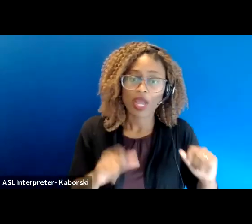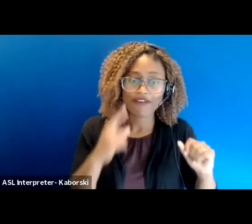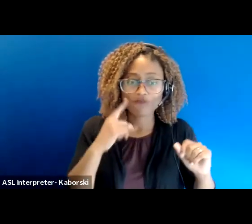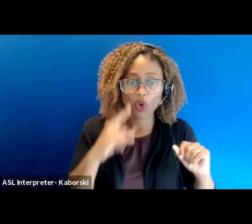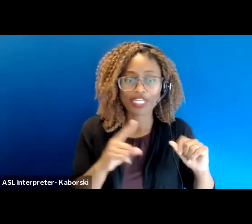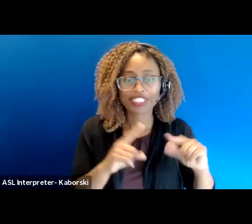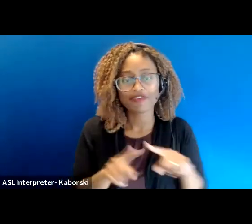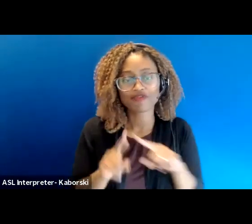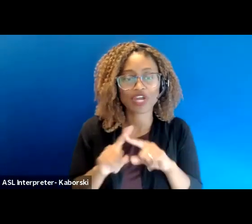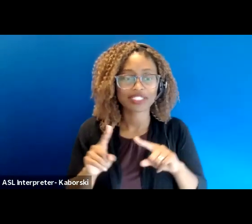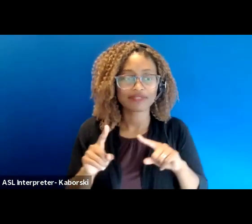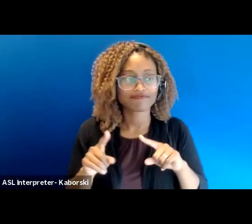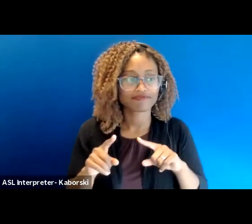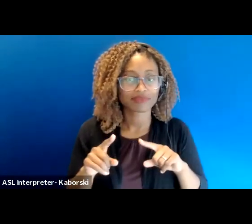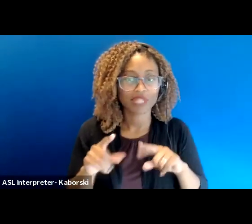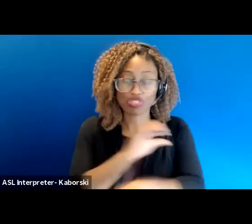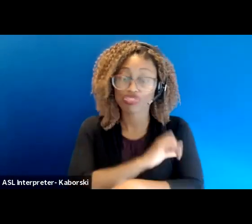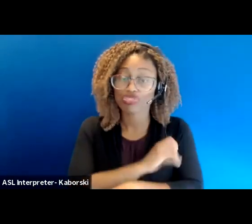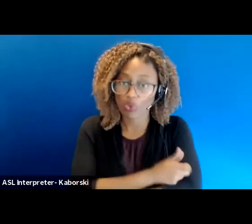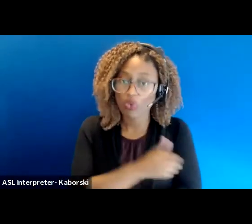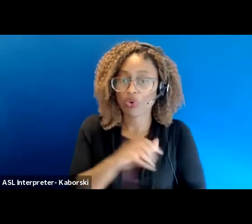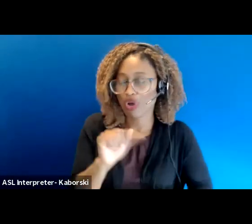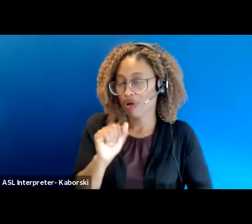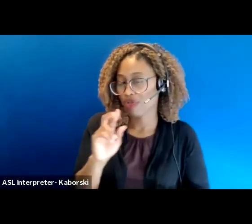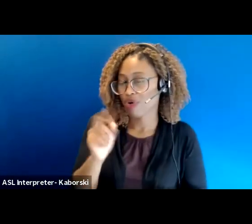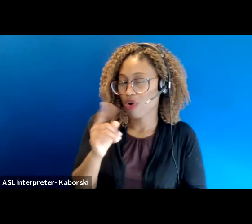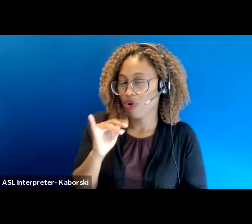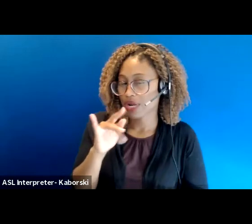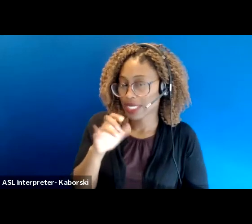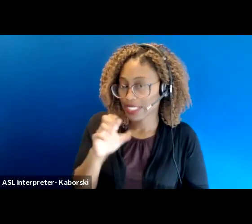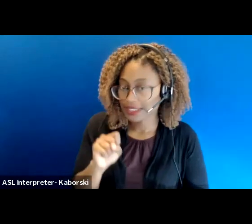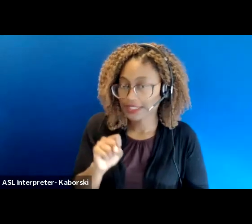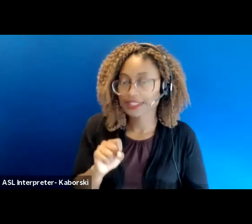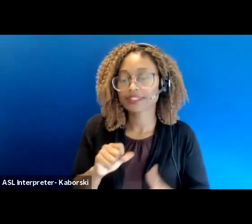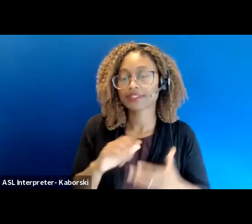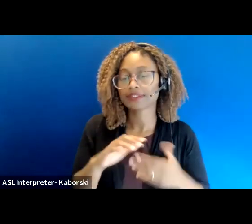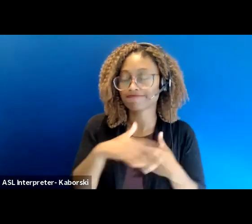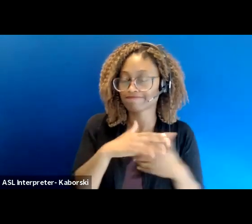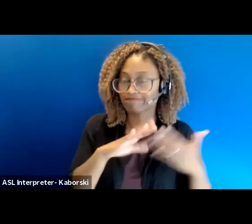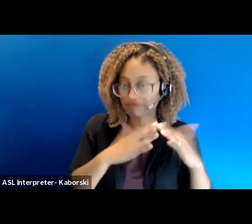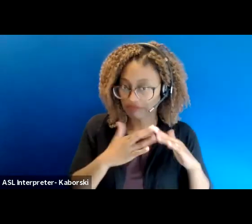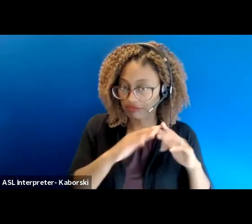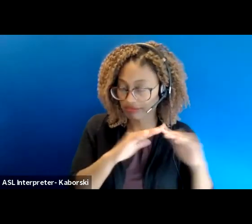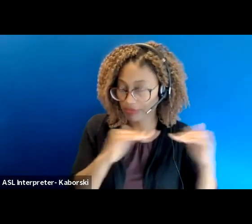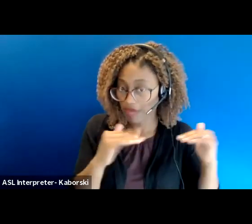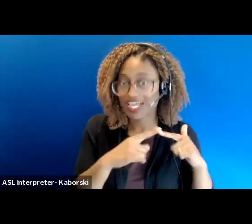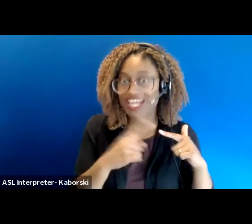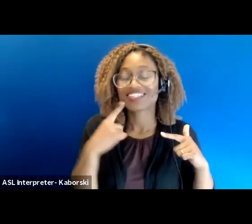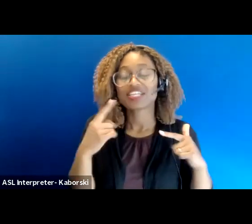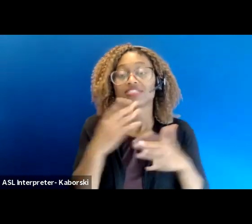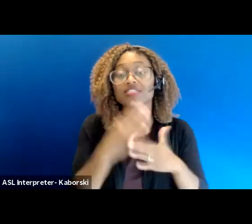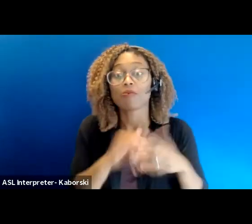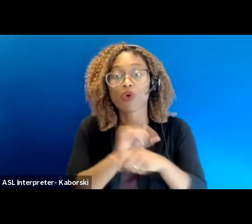different authorities, a group working with the actual training.